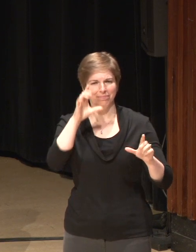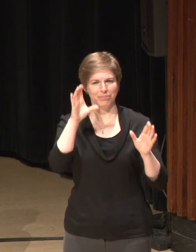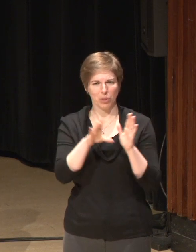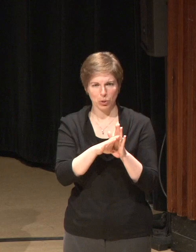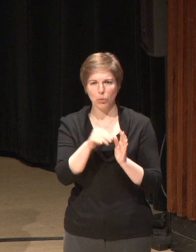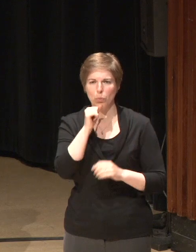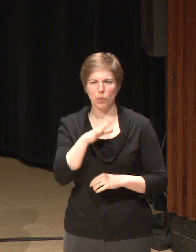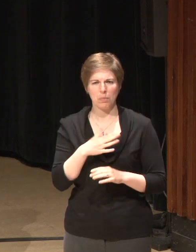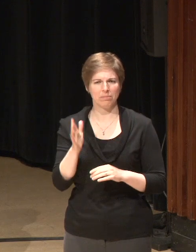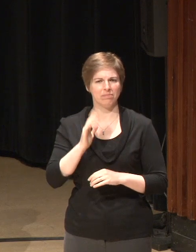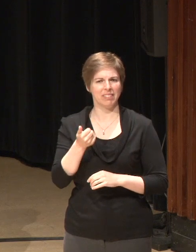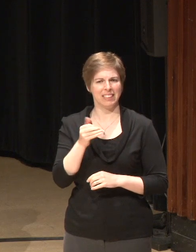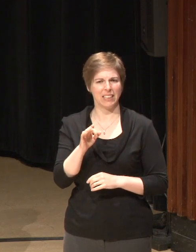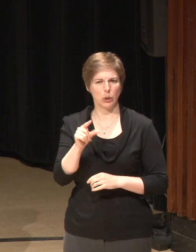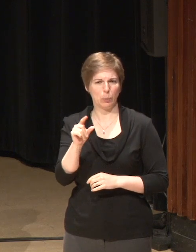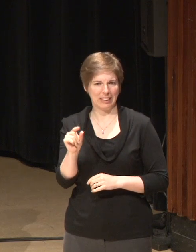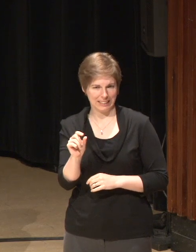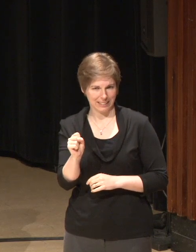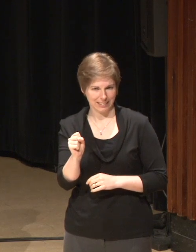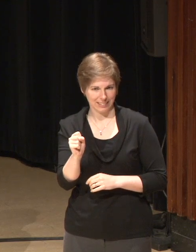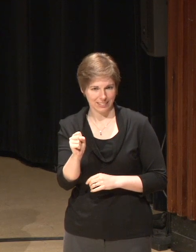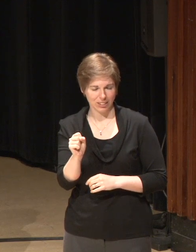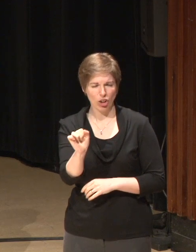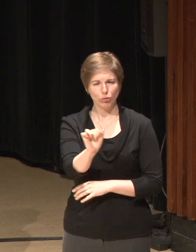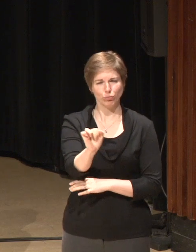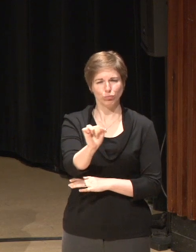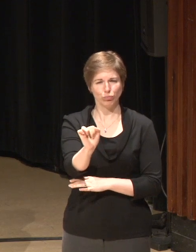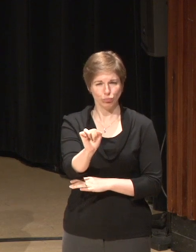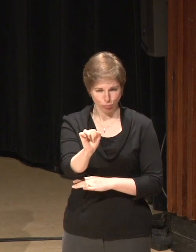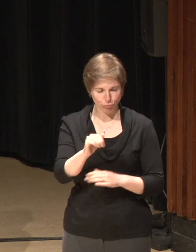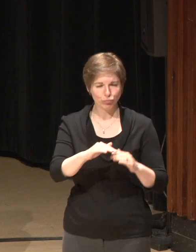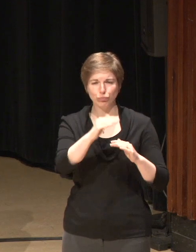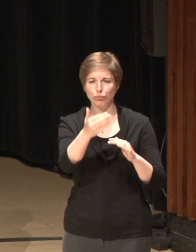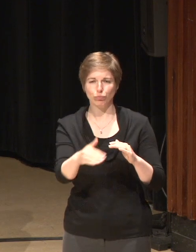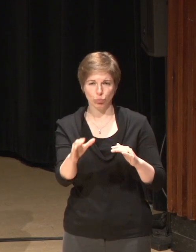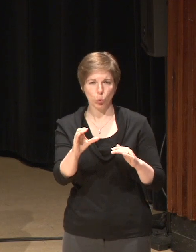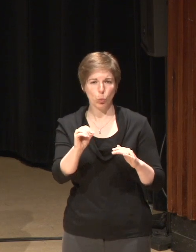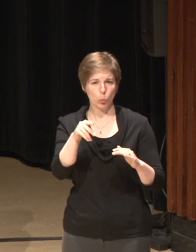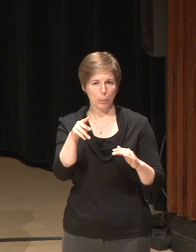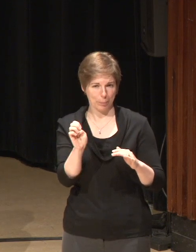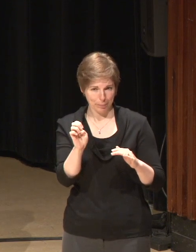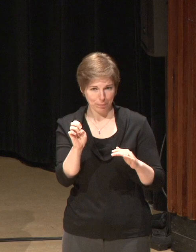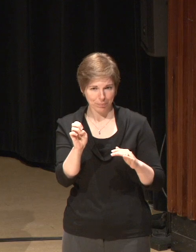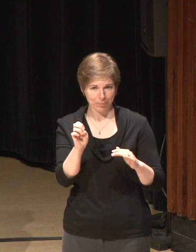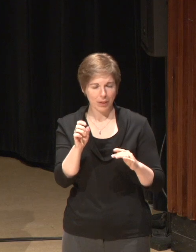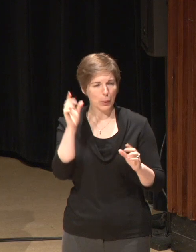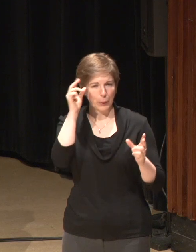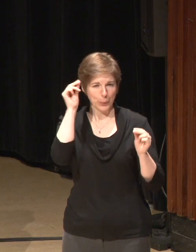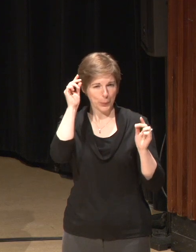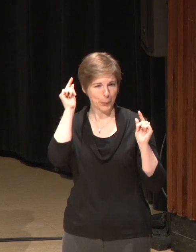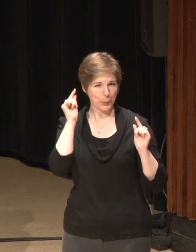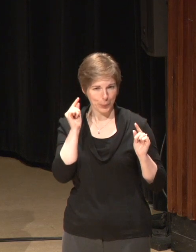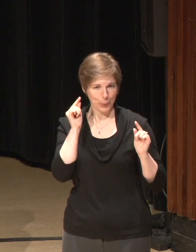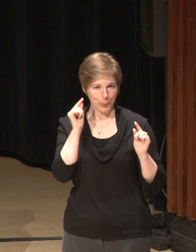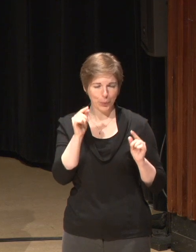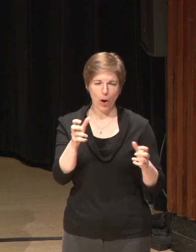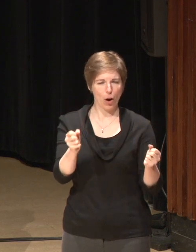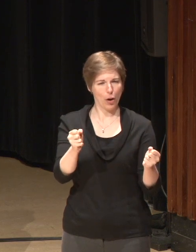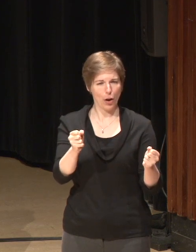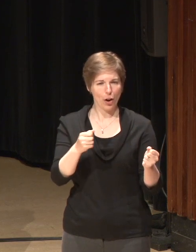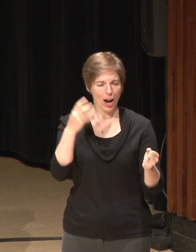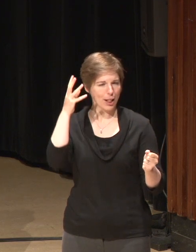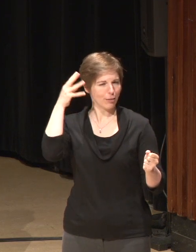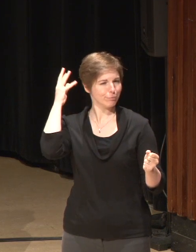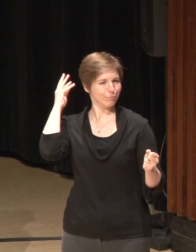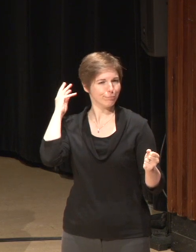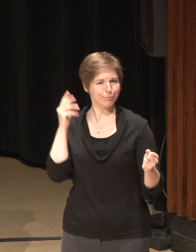coupe, wind blowing her pin-curled hair, her hands firmly on the wheel, and a slight smile on her face. The look